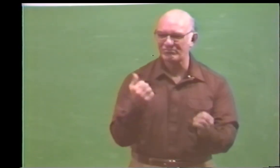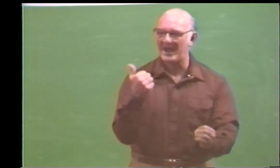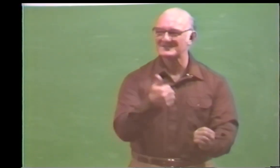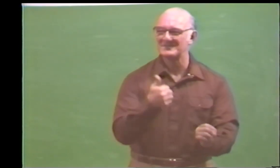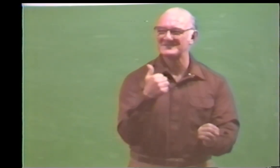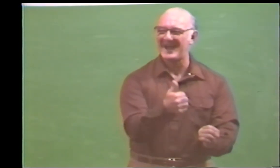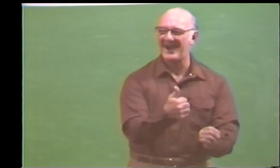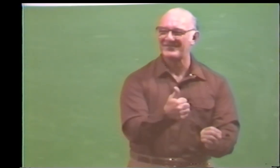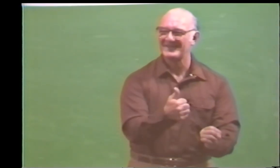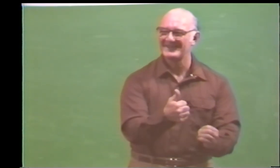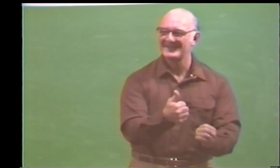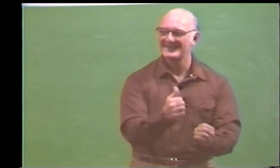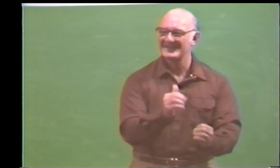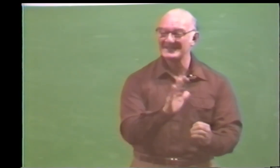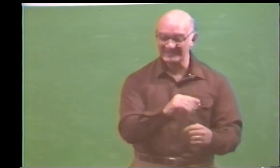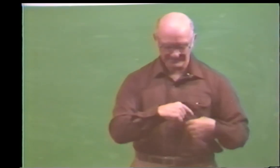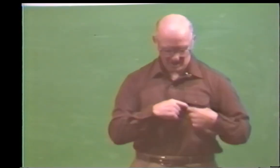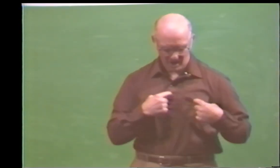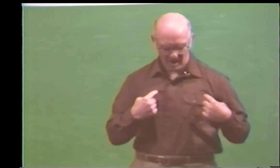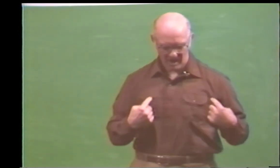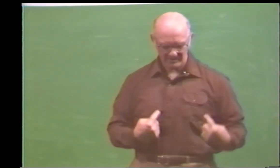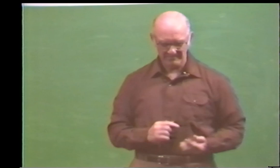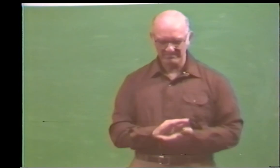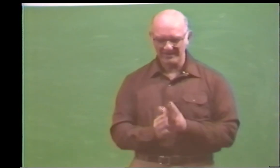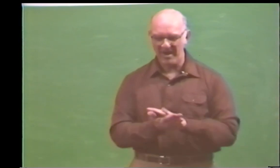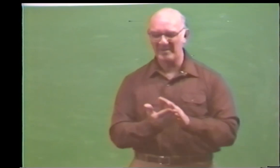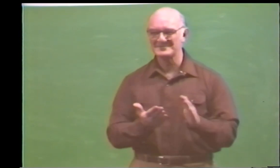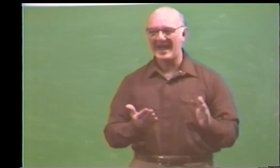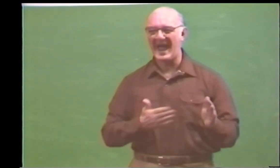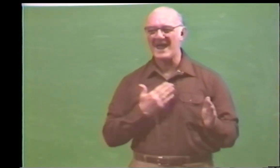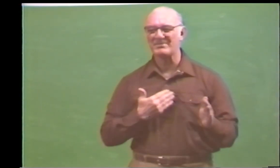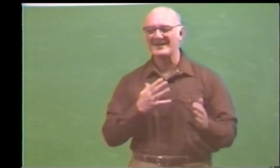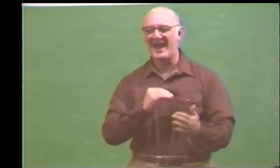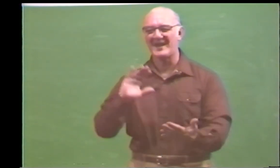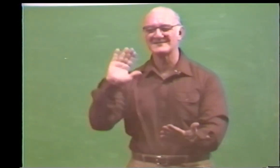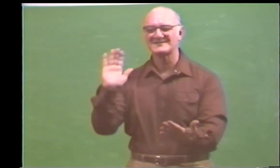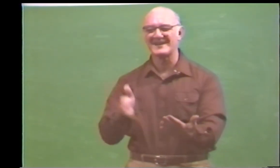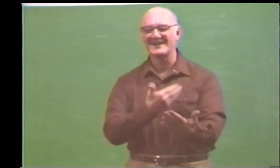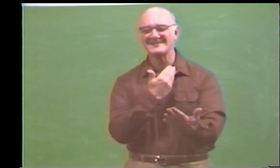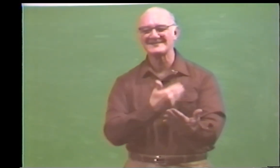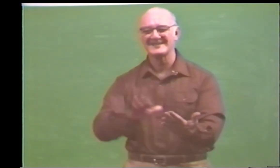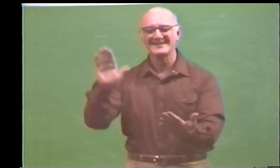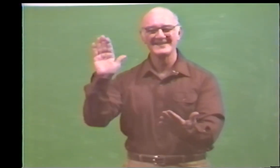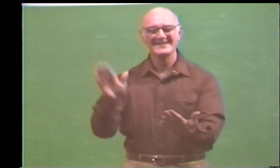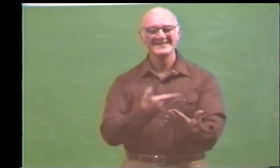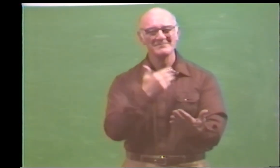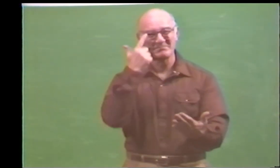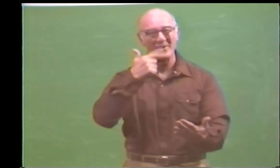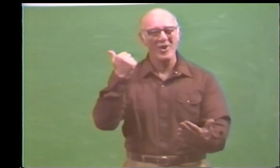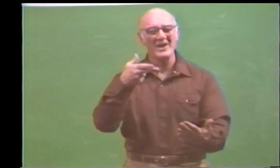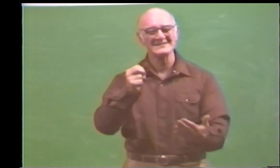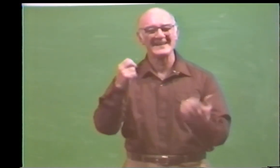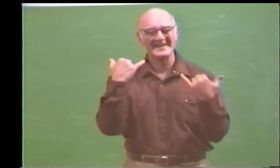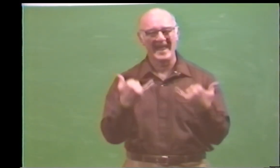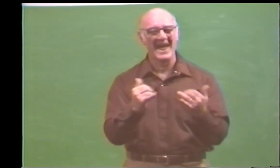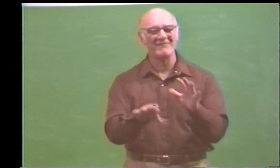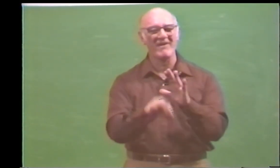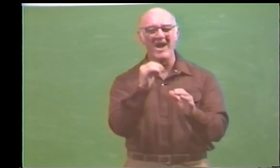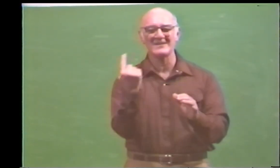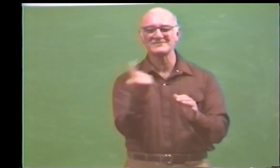express himself. His heart becomes happy and sings because he can find